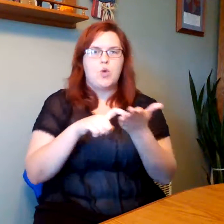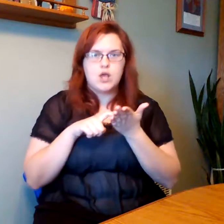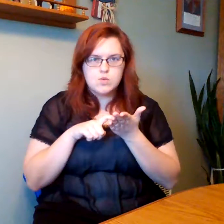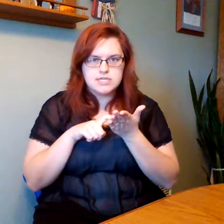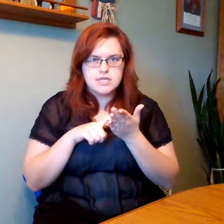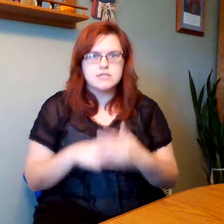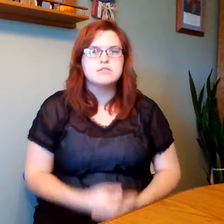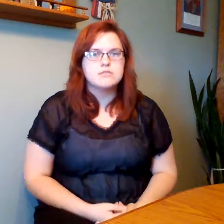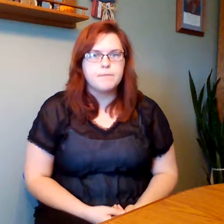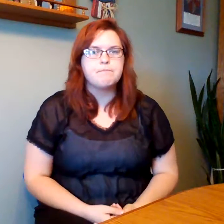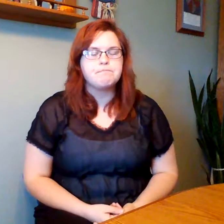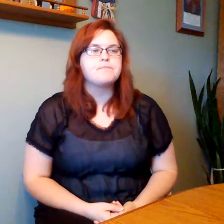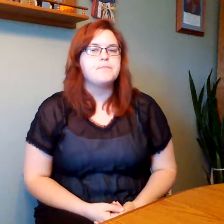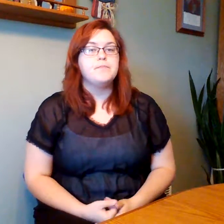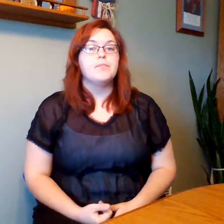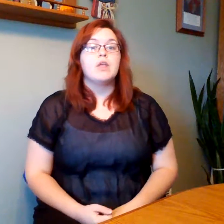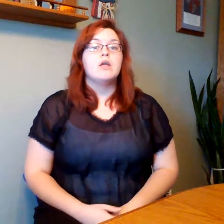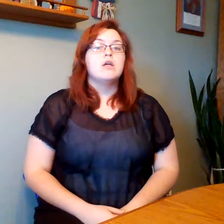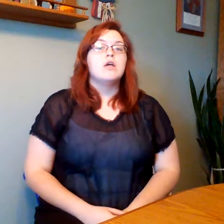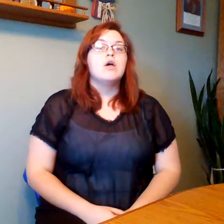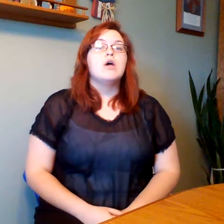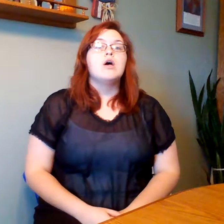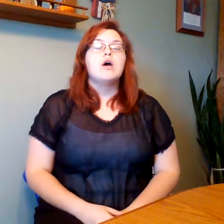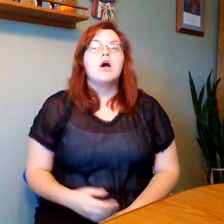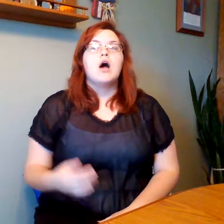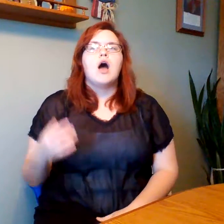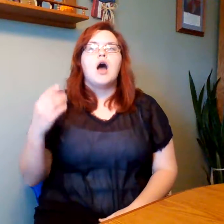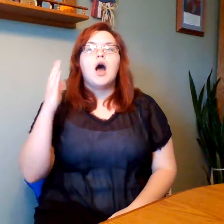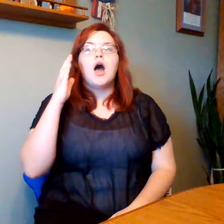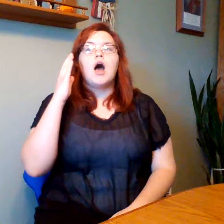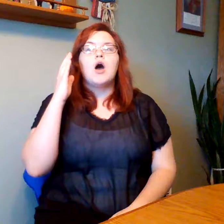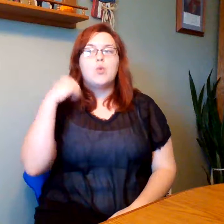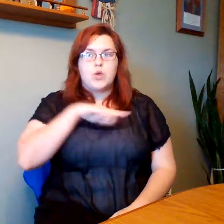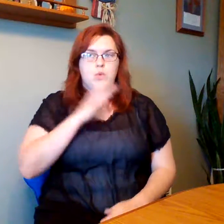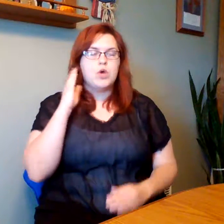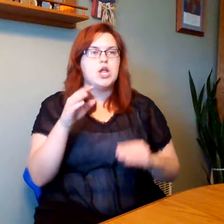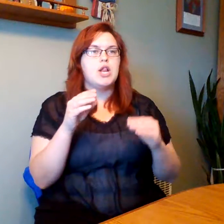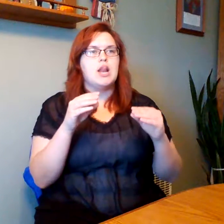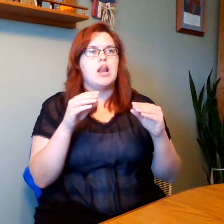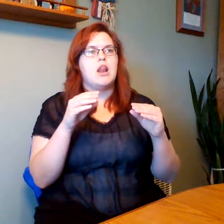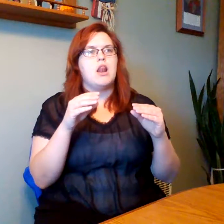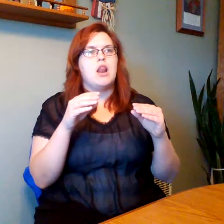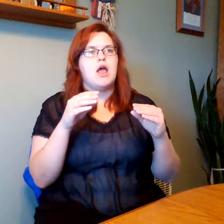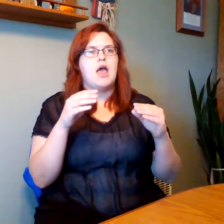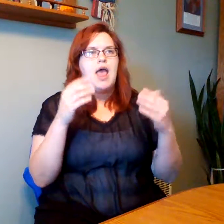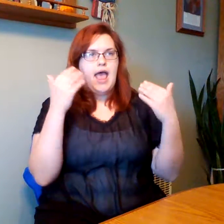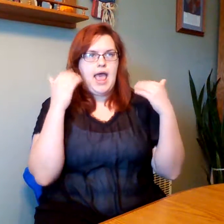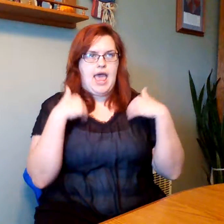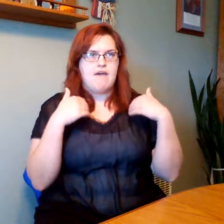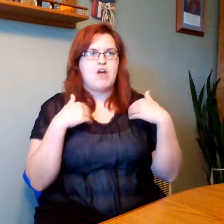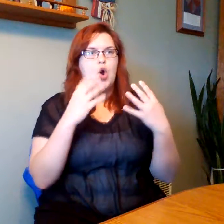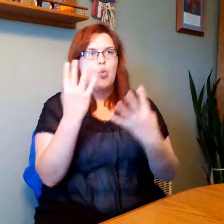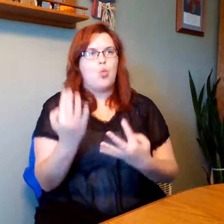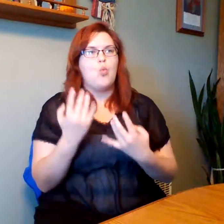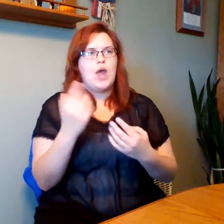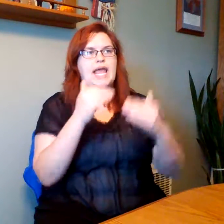we'll move people automatically off the wait list into the course as seats open up in accordance with their